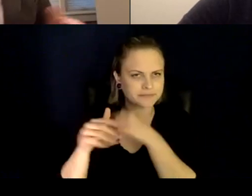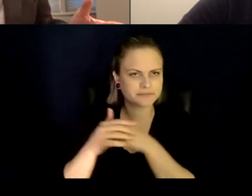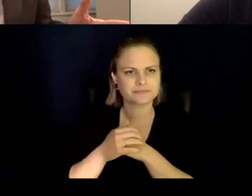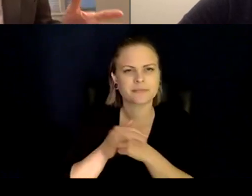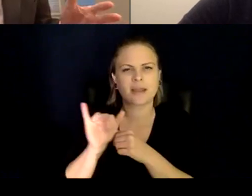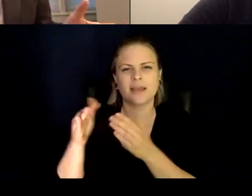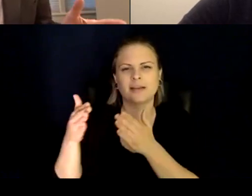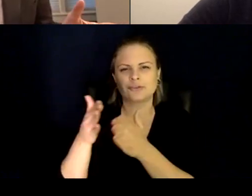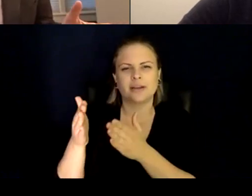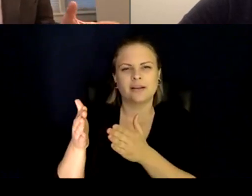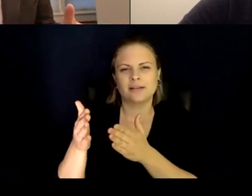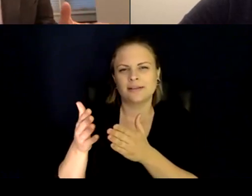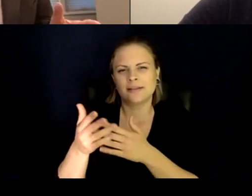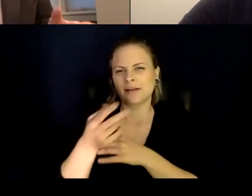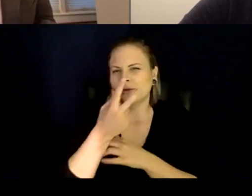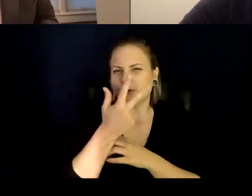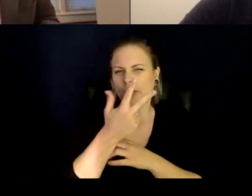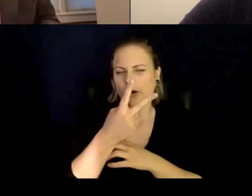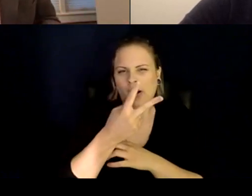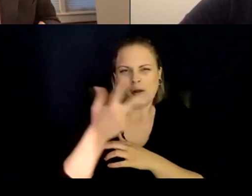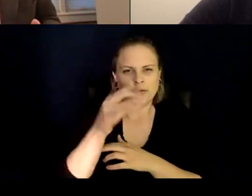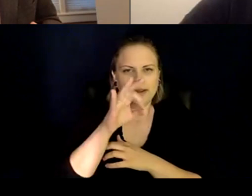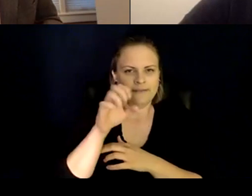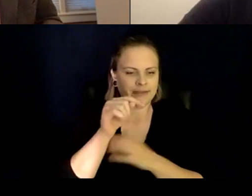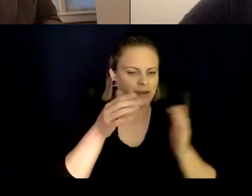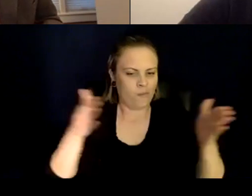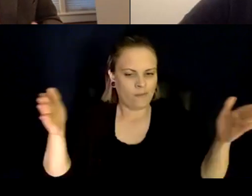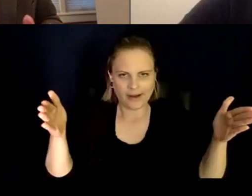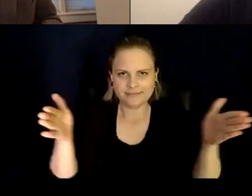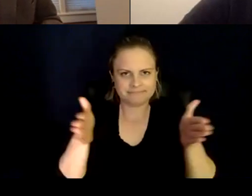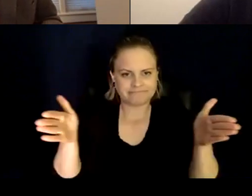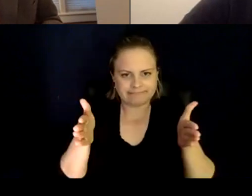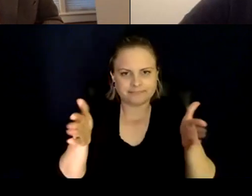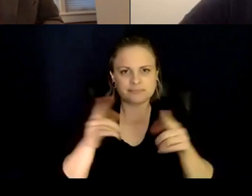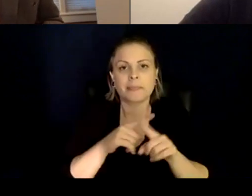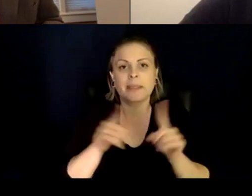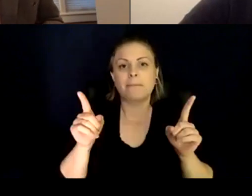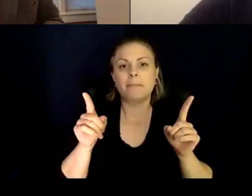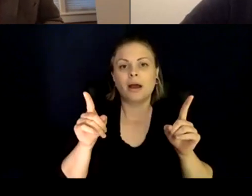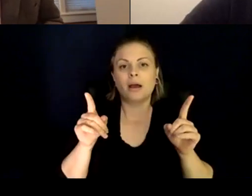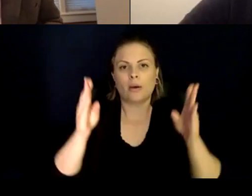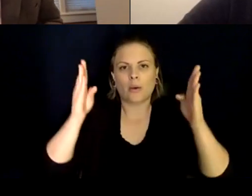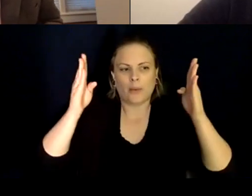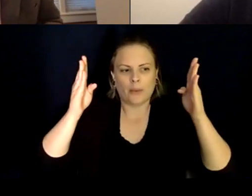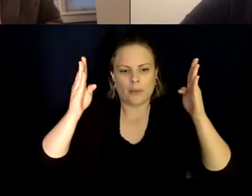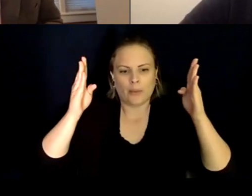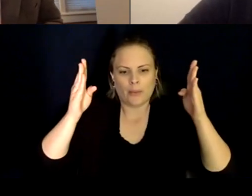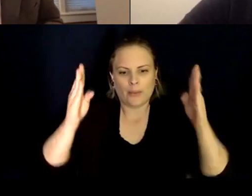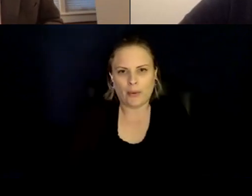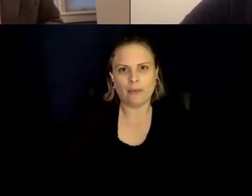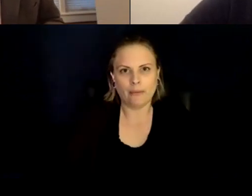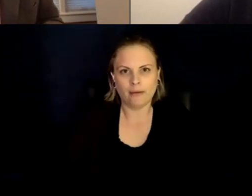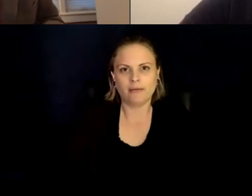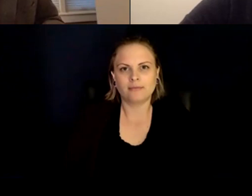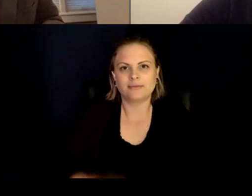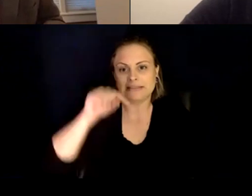about maybe 2 or 3 feet wide in places, but it drops off on both sides for several thousand feet. So